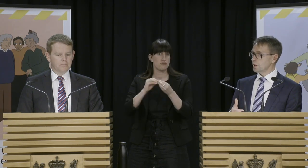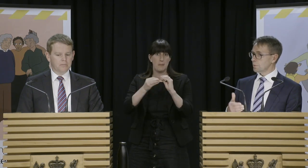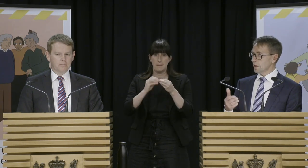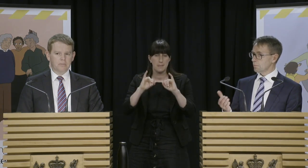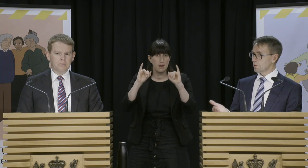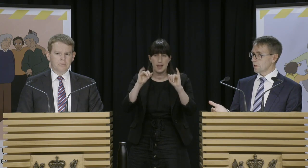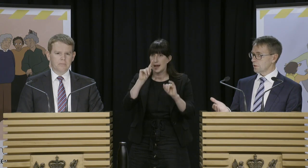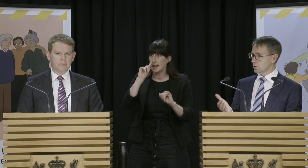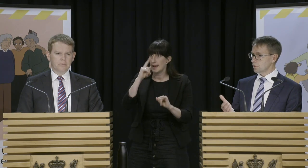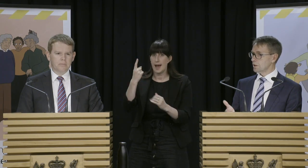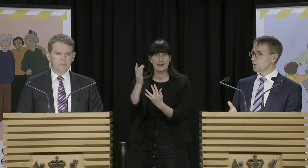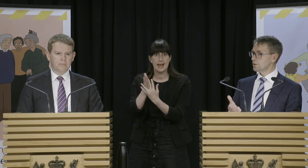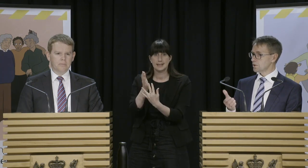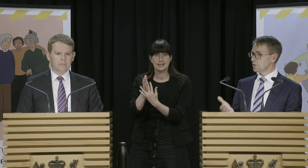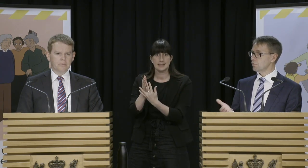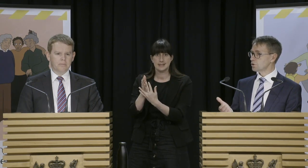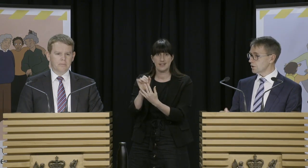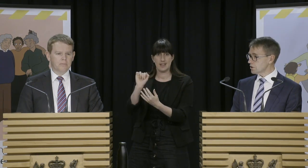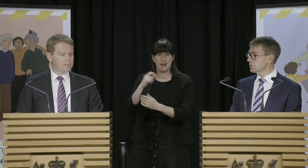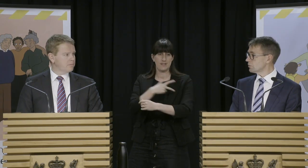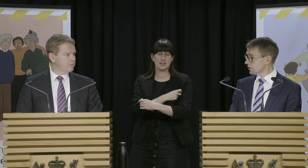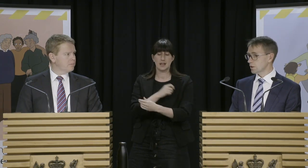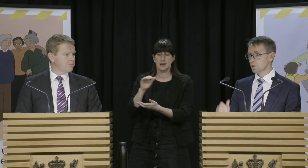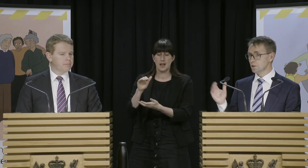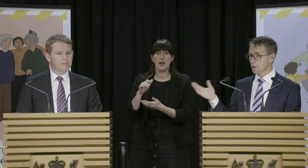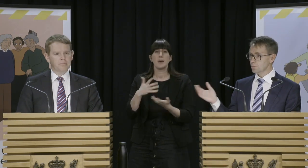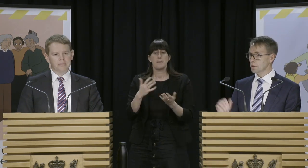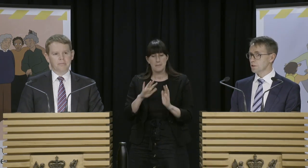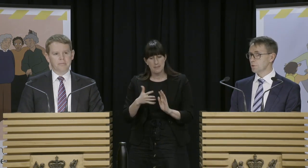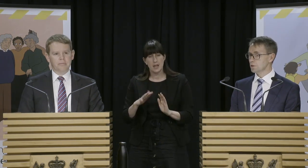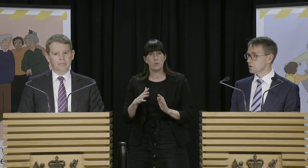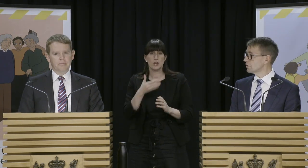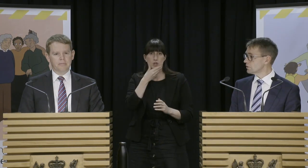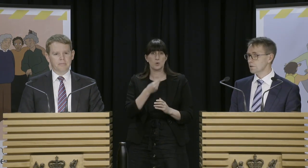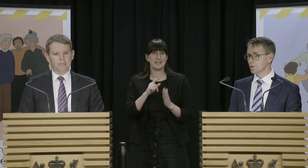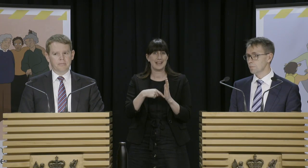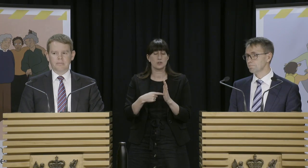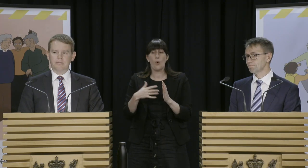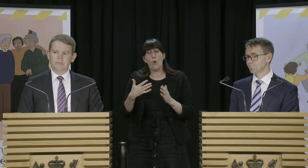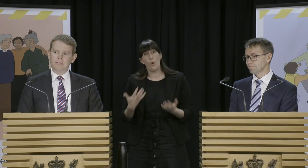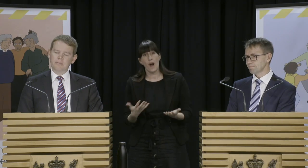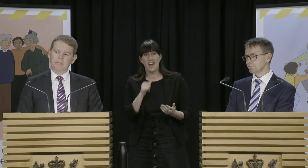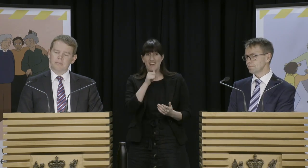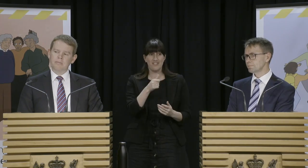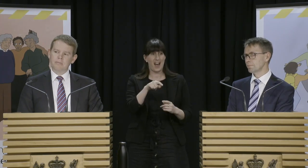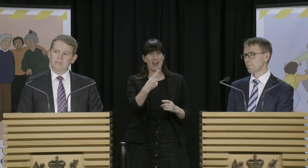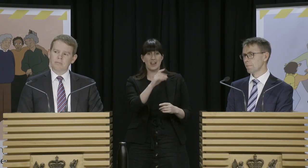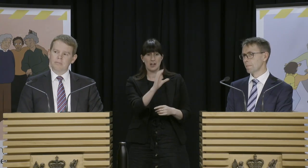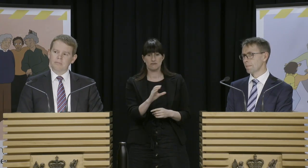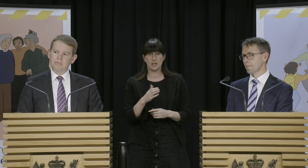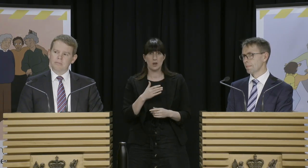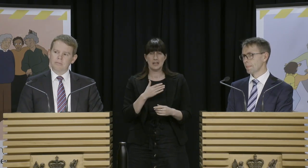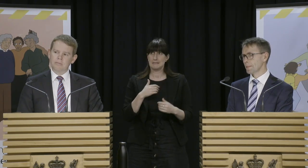it could then be considered for donation to other countries, and that would be a separate decision, obviously, for Cabinet. And the requirement for